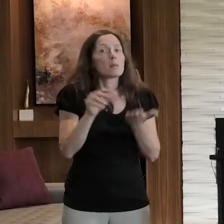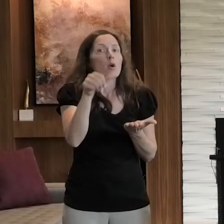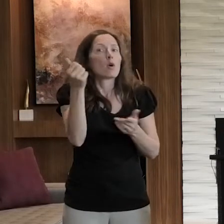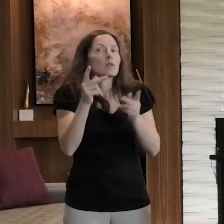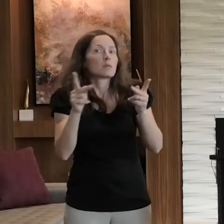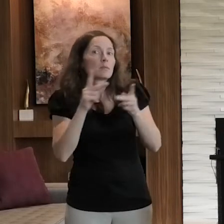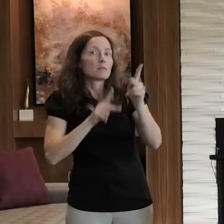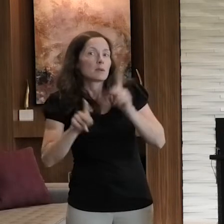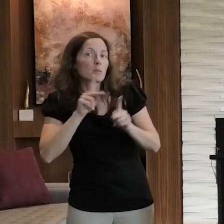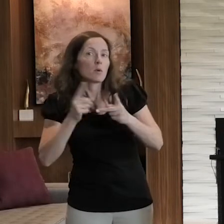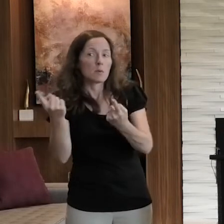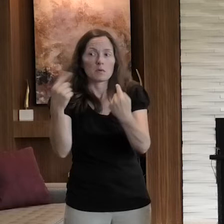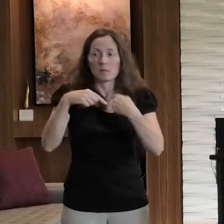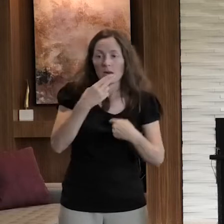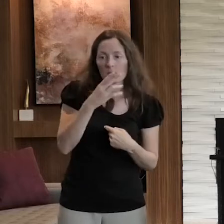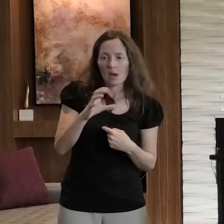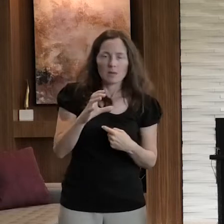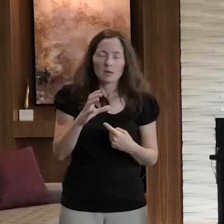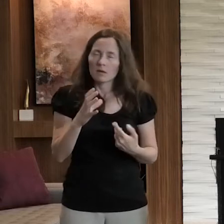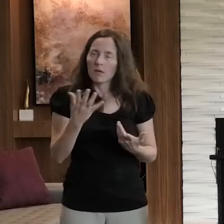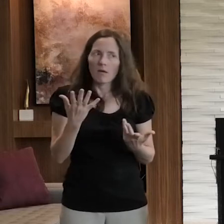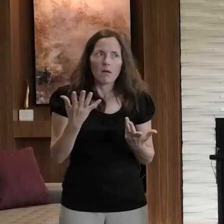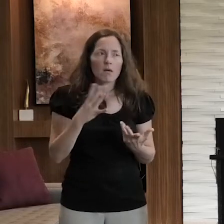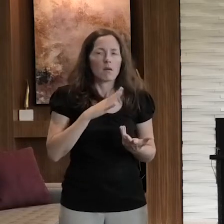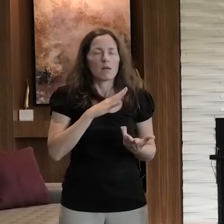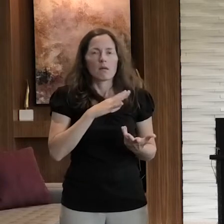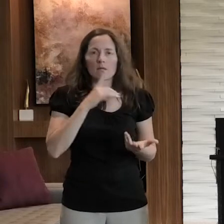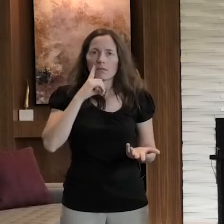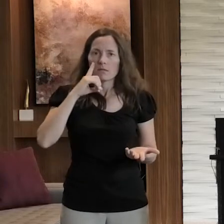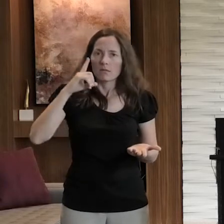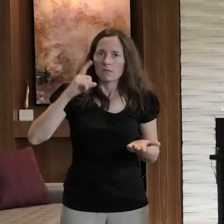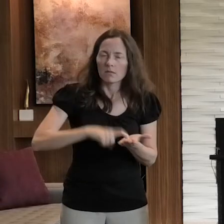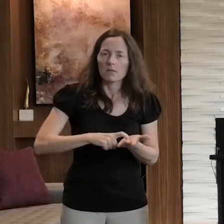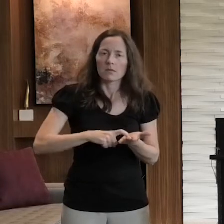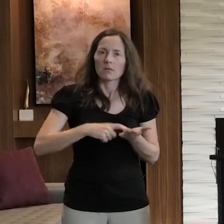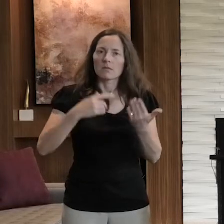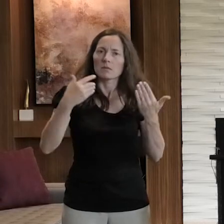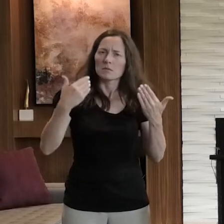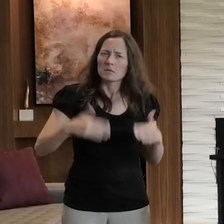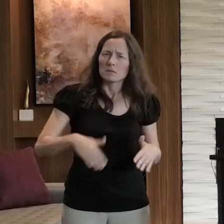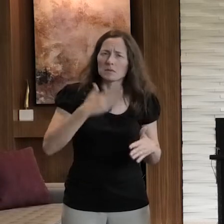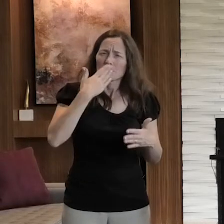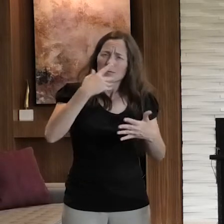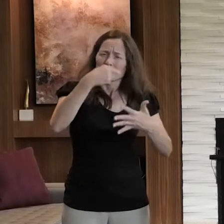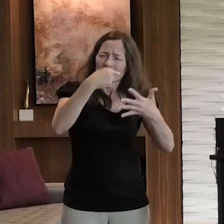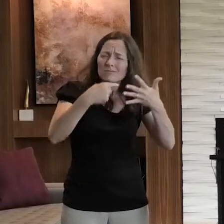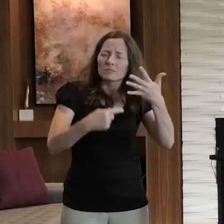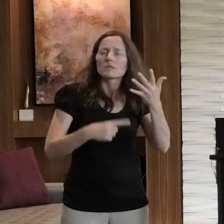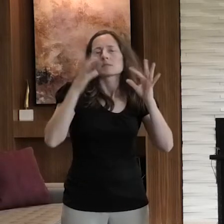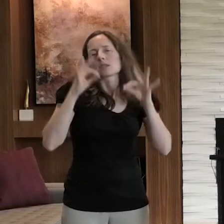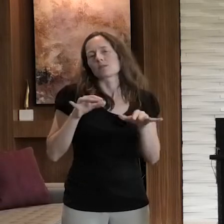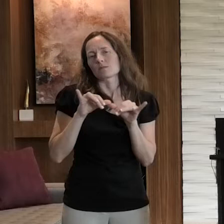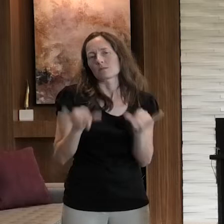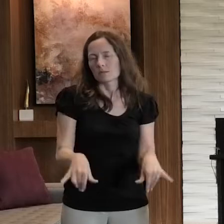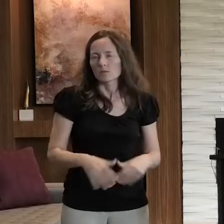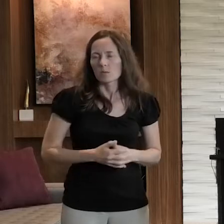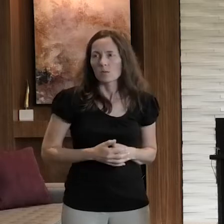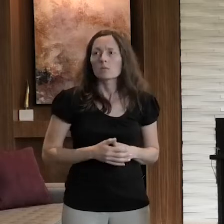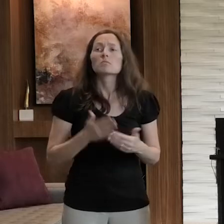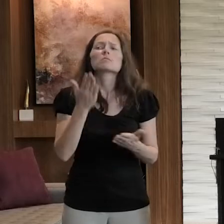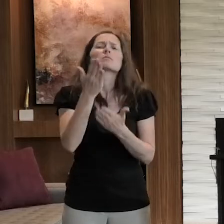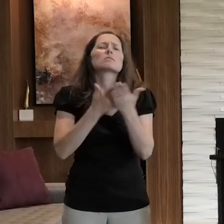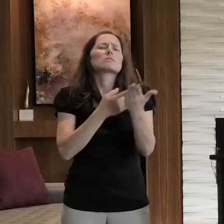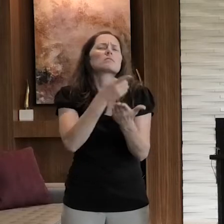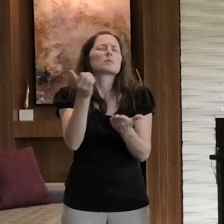here. As many of you know, and many of you may still not know, hospitals in the state of Maryland are under a very